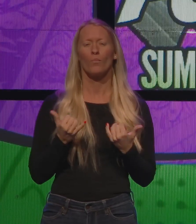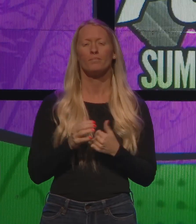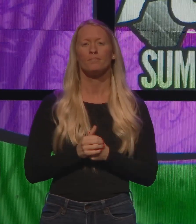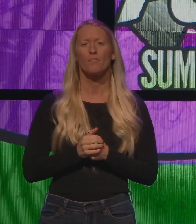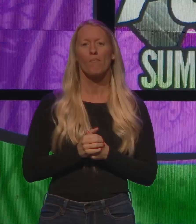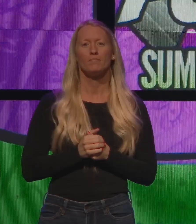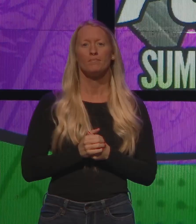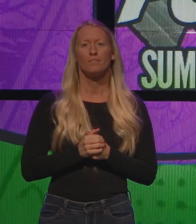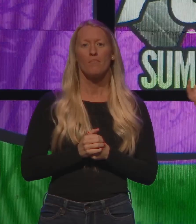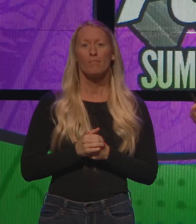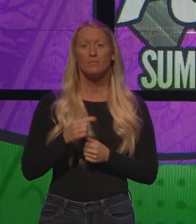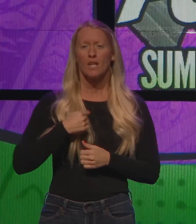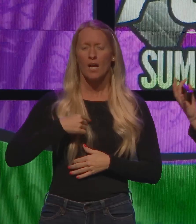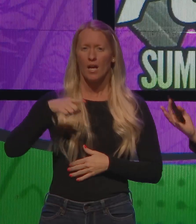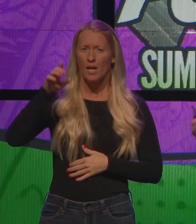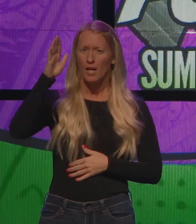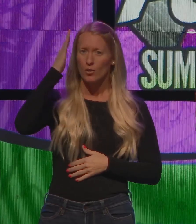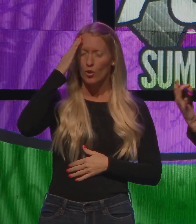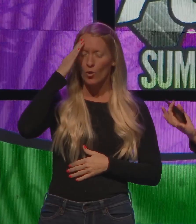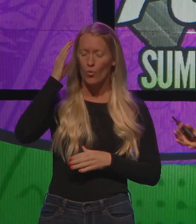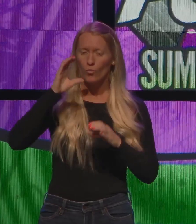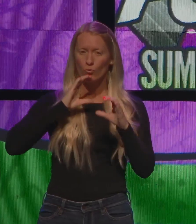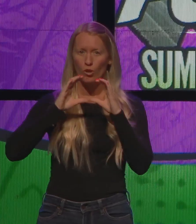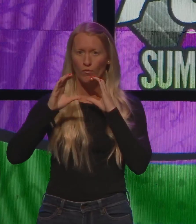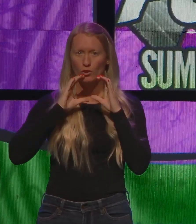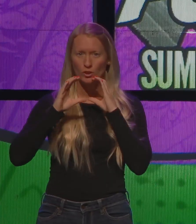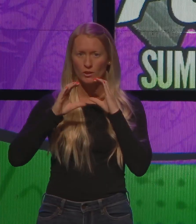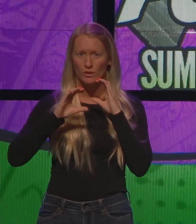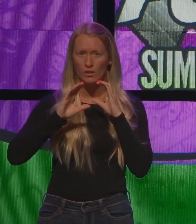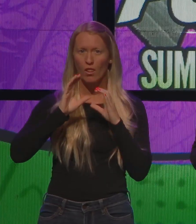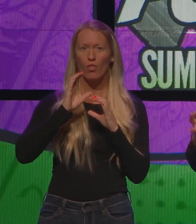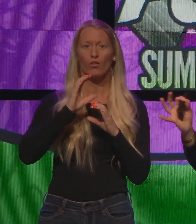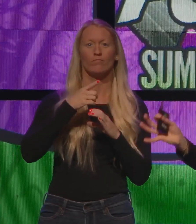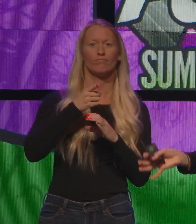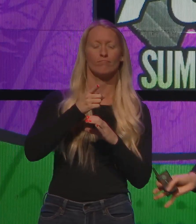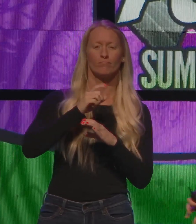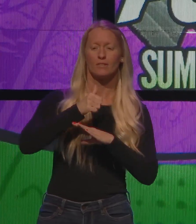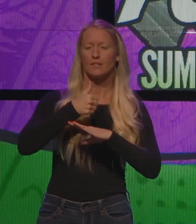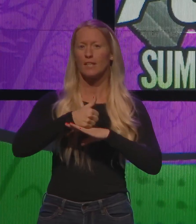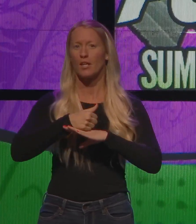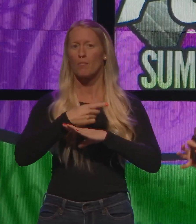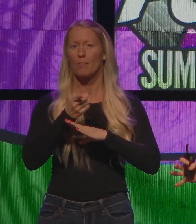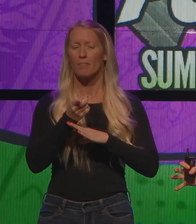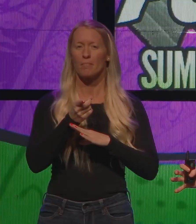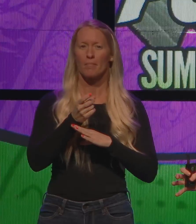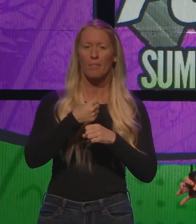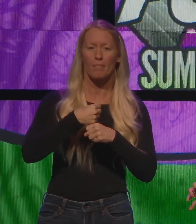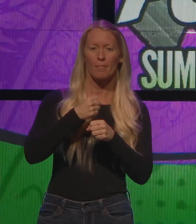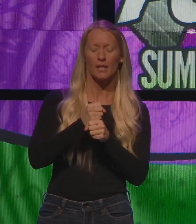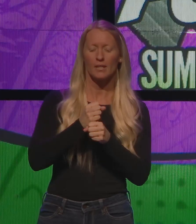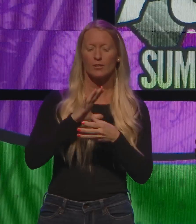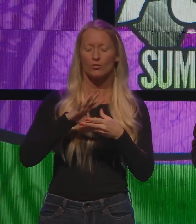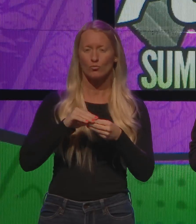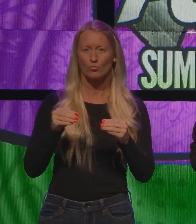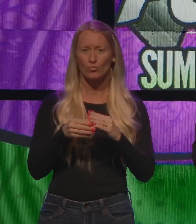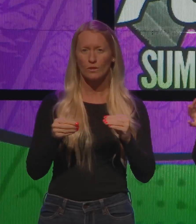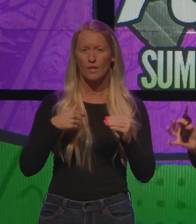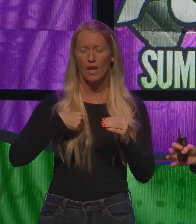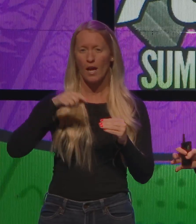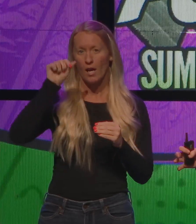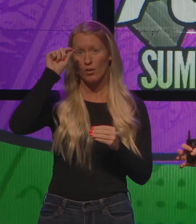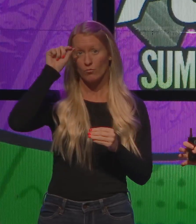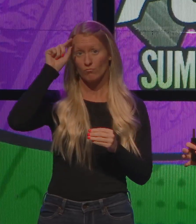I know that there is a lot of conversation around the creation story. I recognize the complexity of that. And